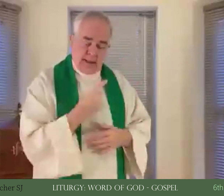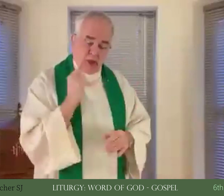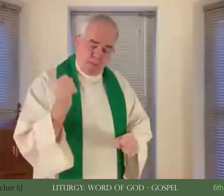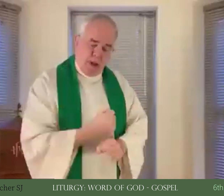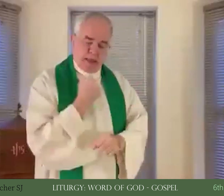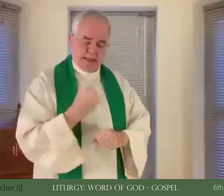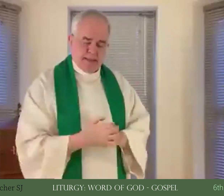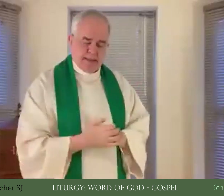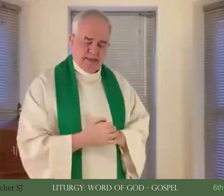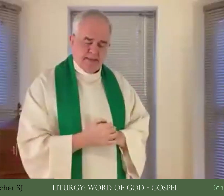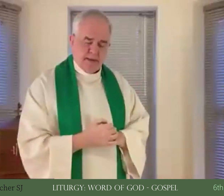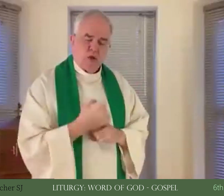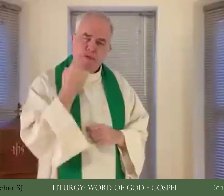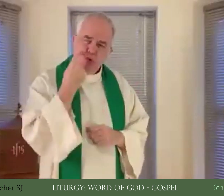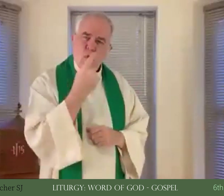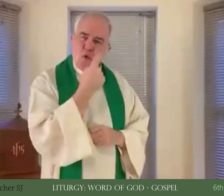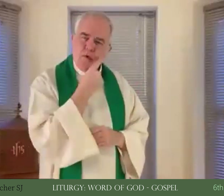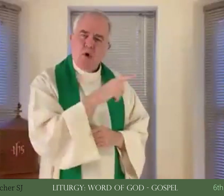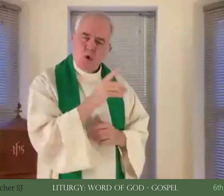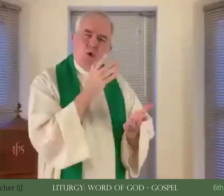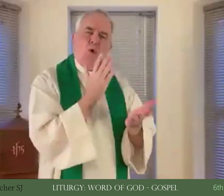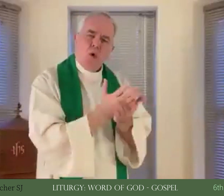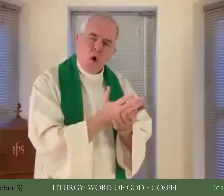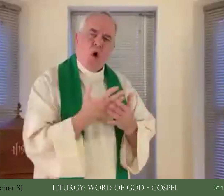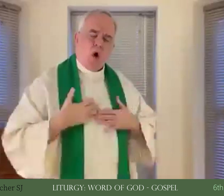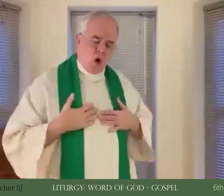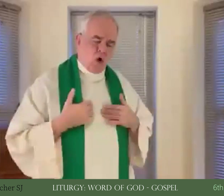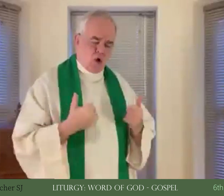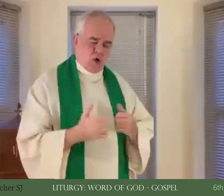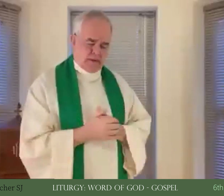that you must, before you are cured.